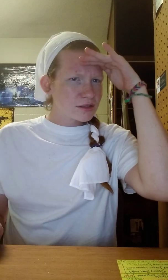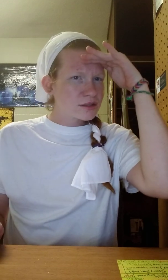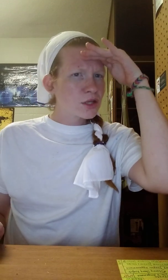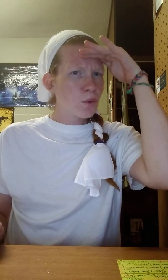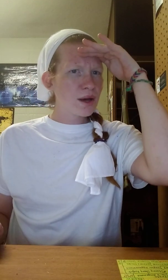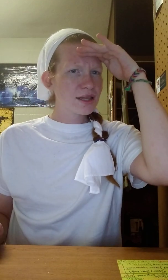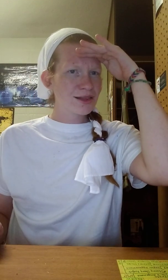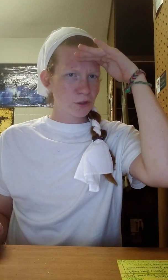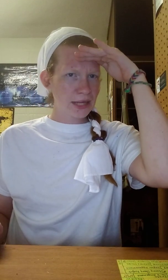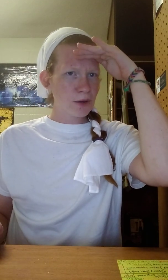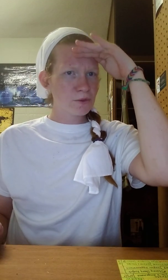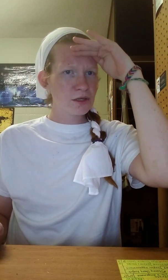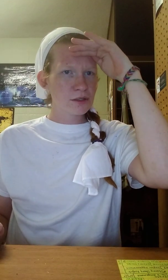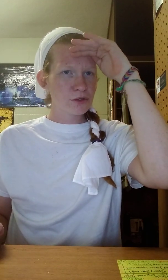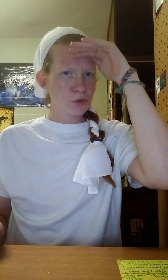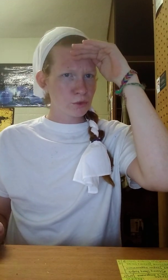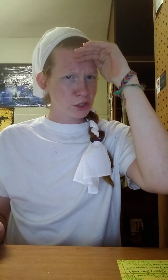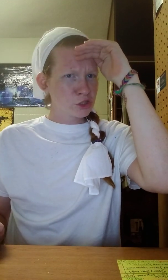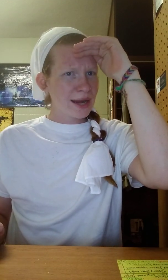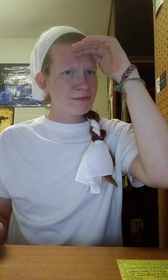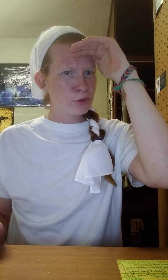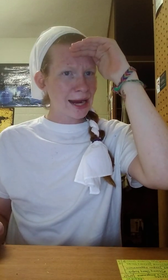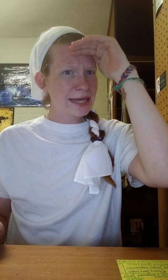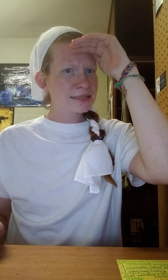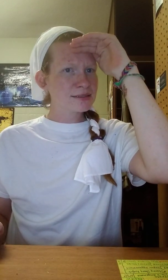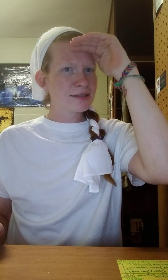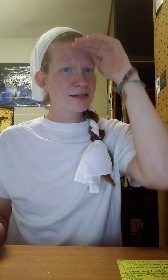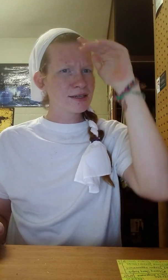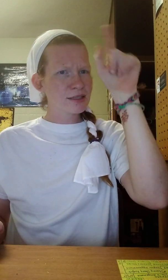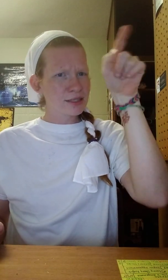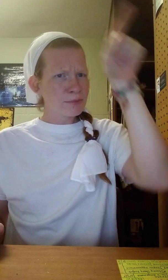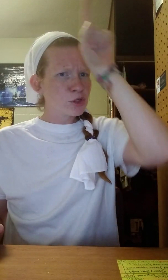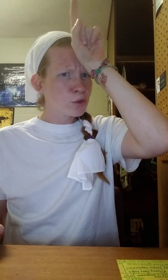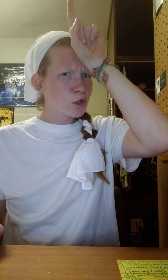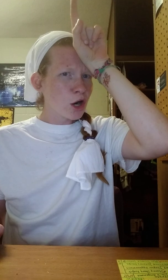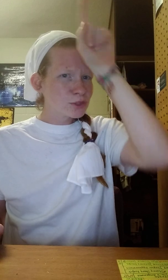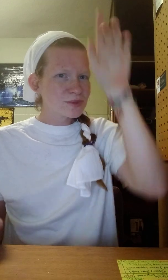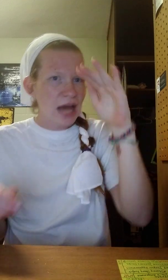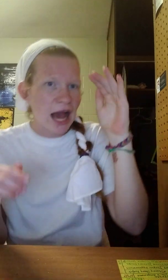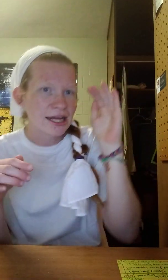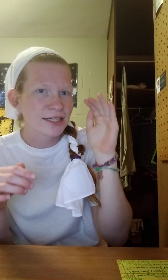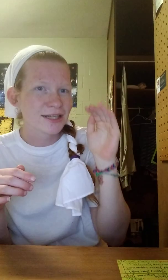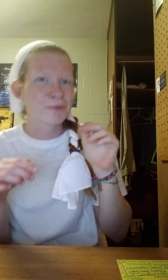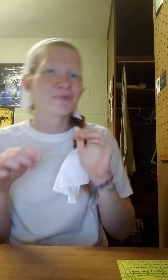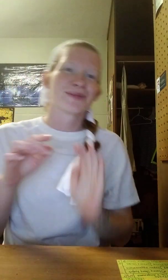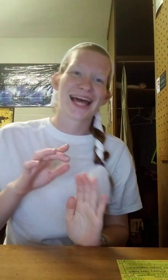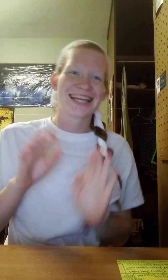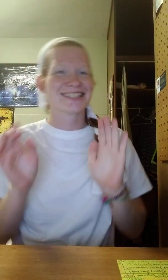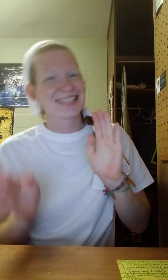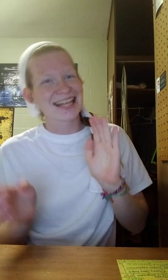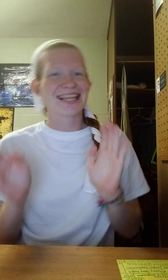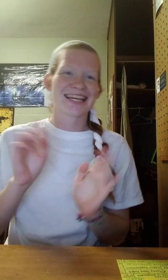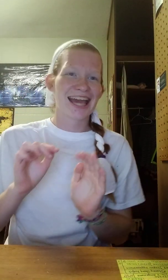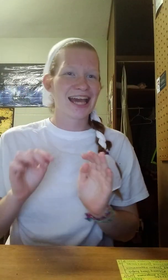Then Noah looked out through the driving rain. Them unicorns were hiding, playing silly